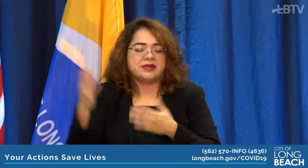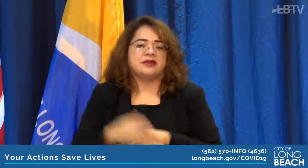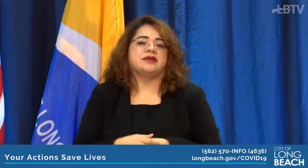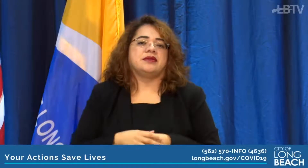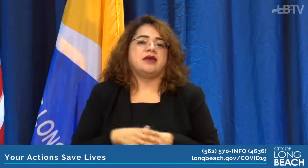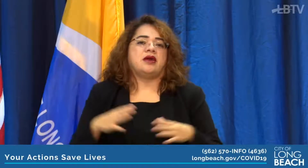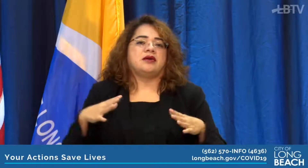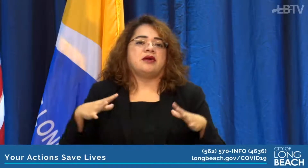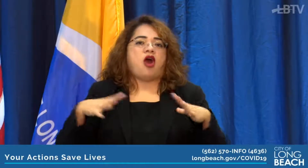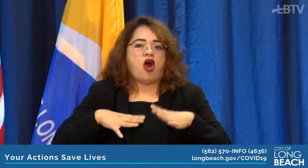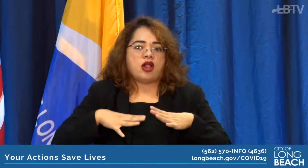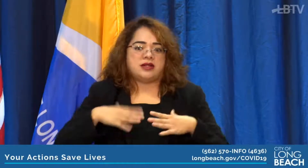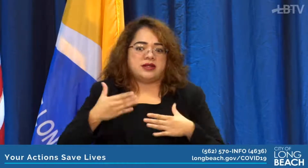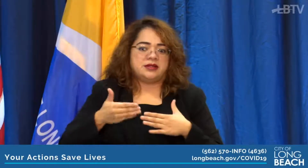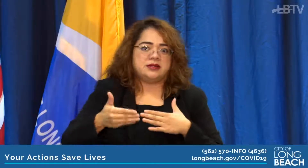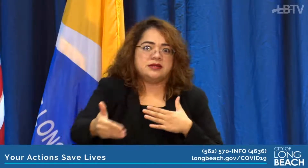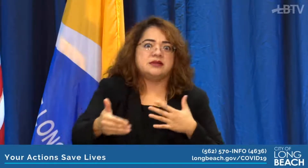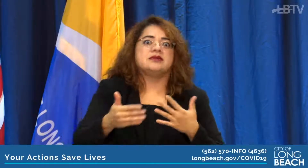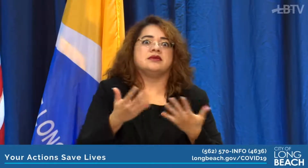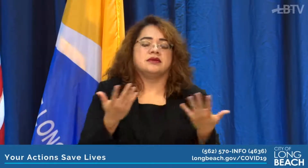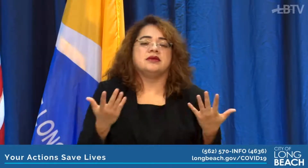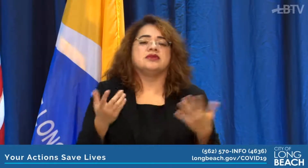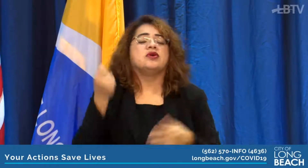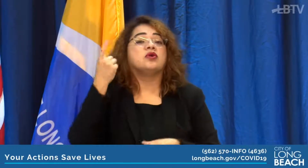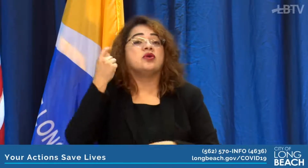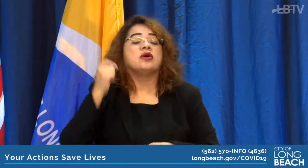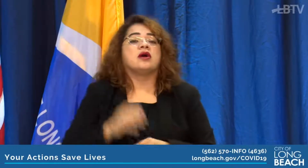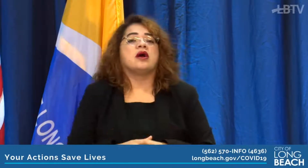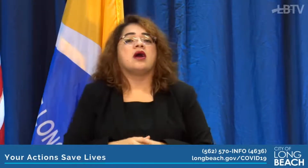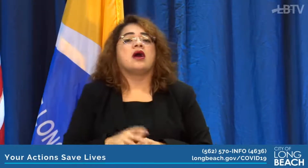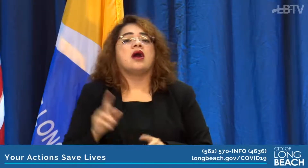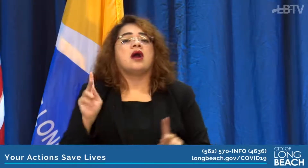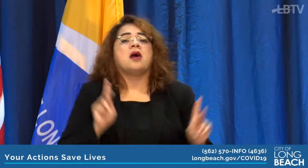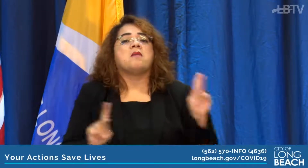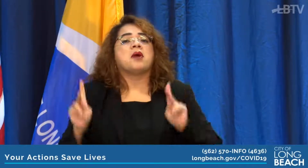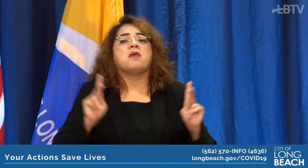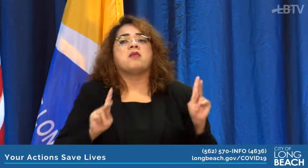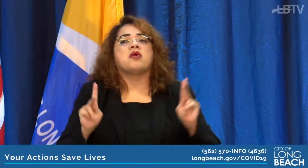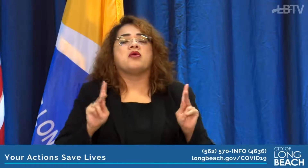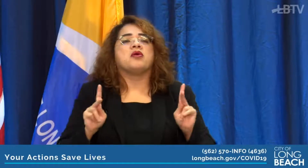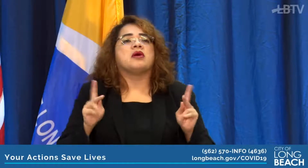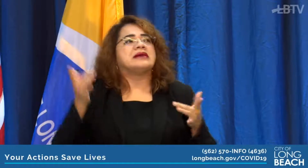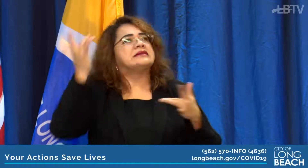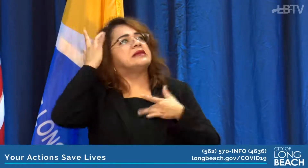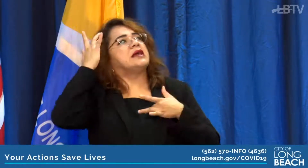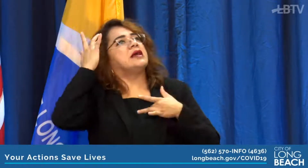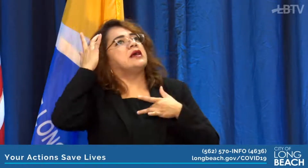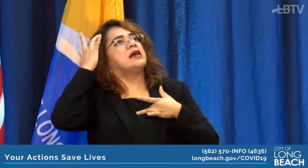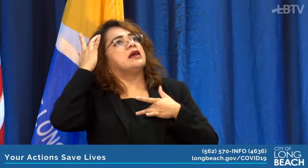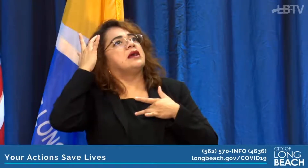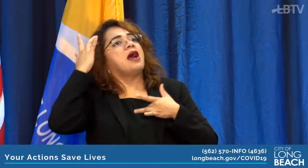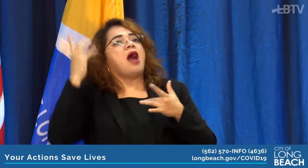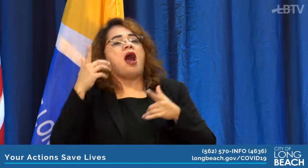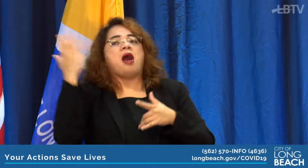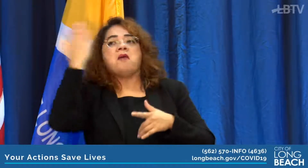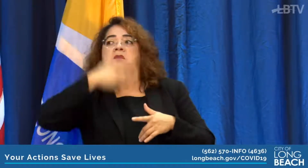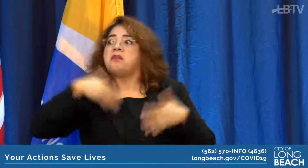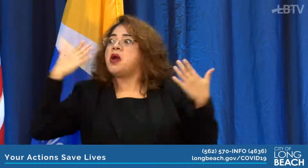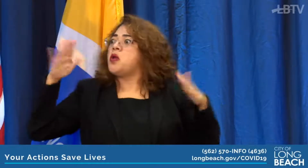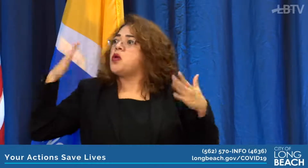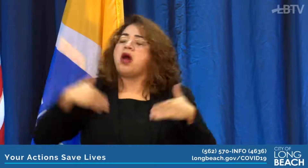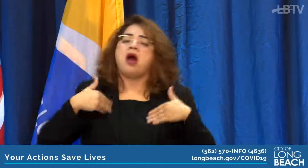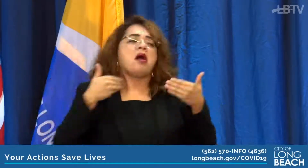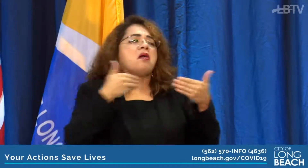concern continues. So it's not that people have been ill all along and are now deciding to get testing necessarily because of